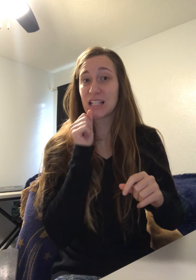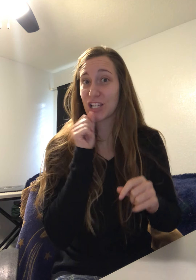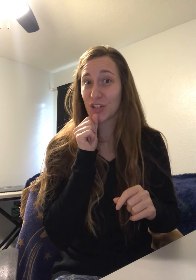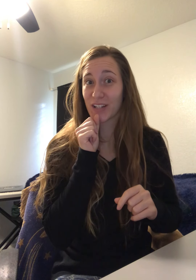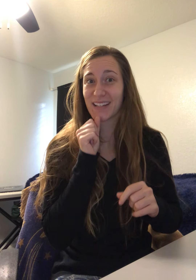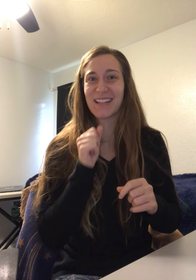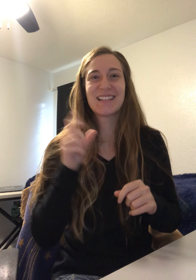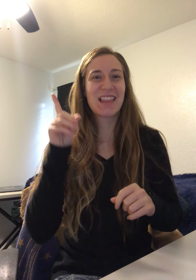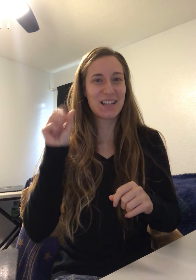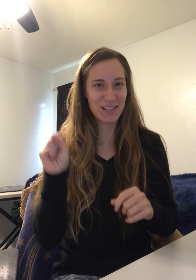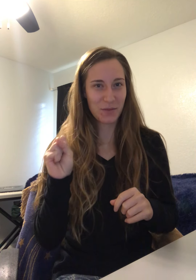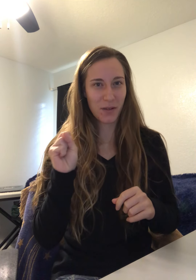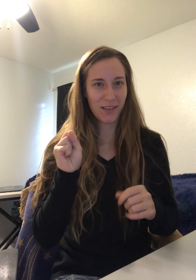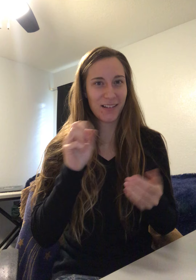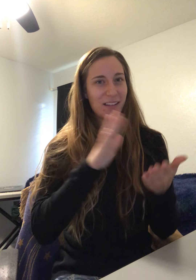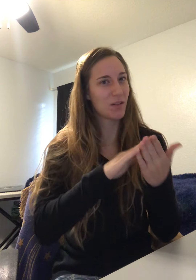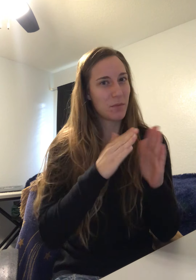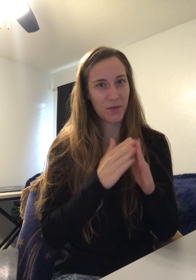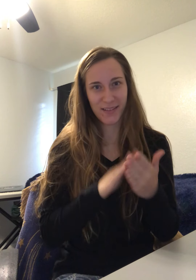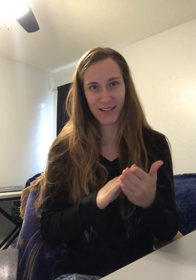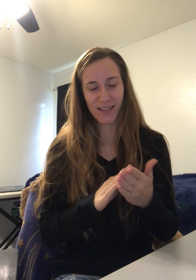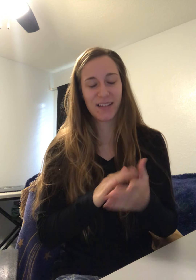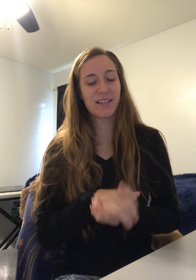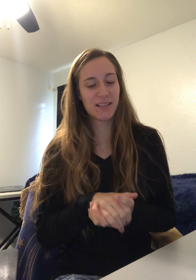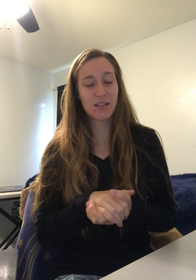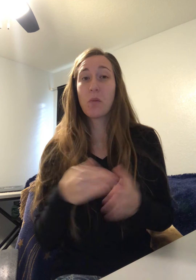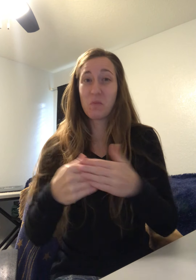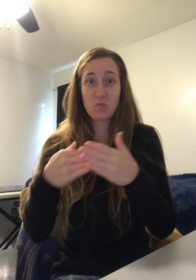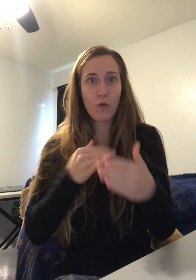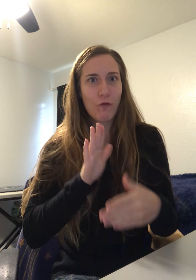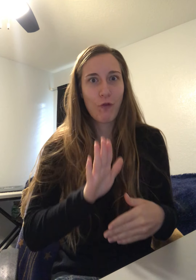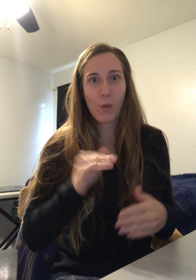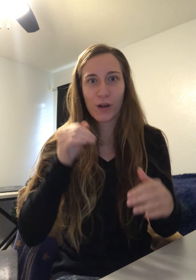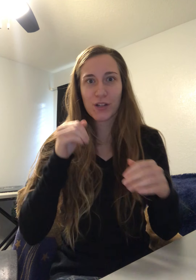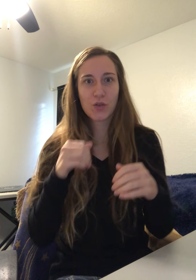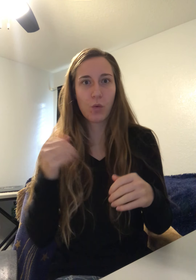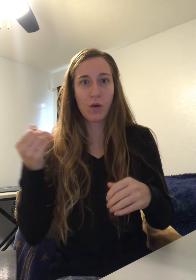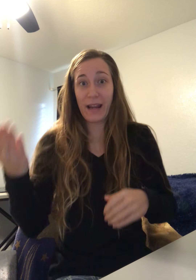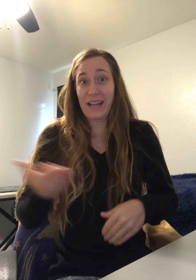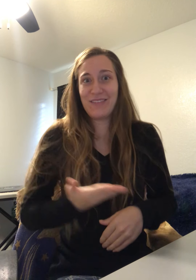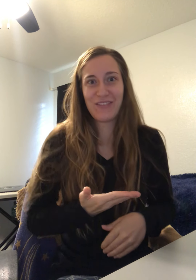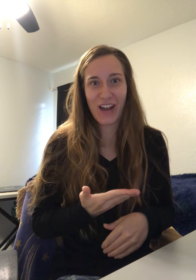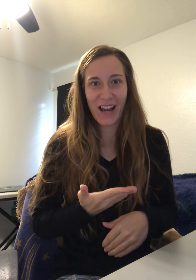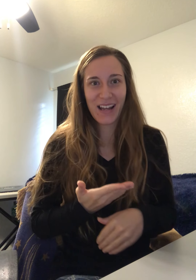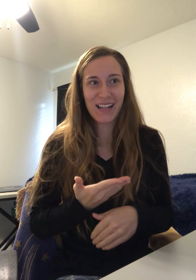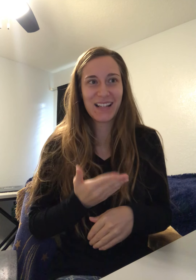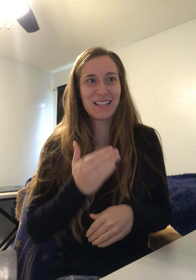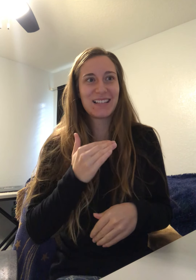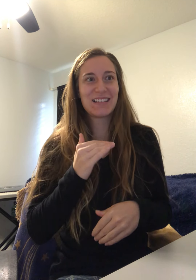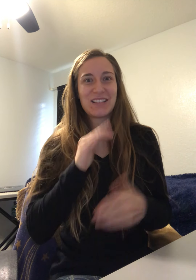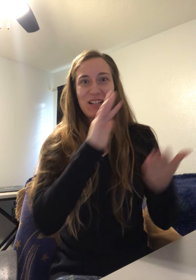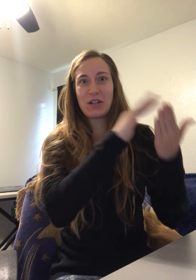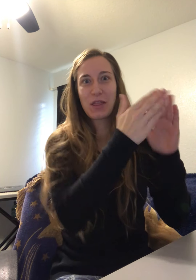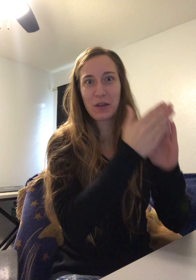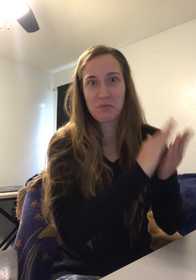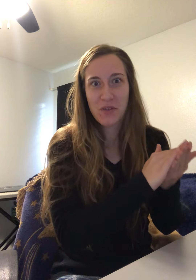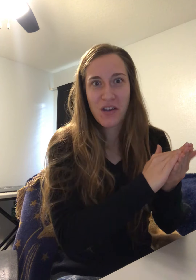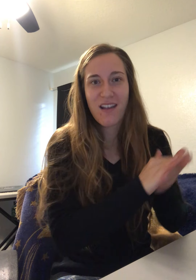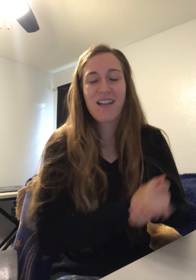I think before you're invited through, the randomness of DNA and